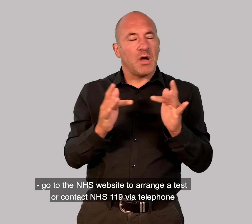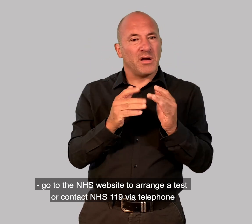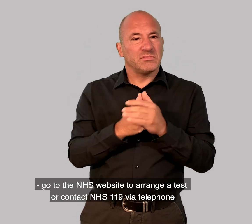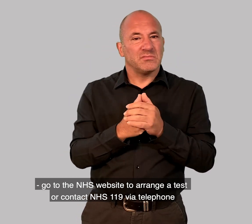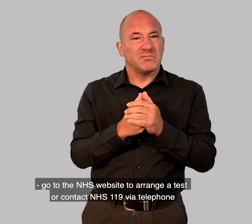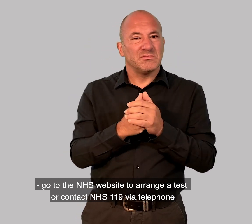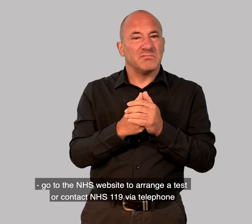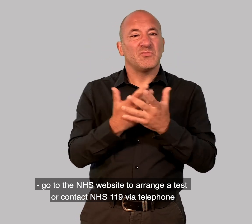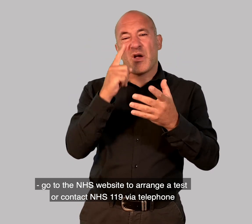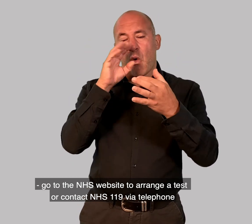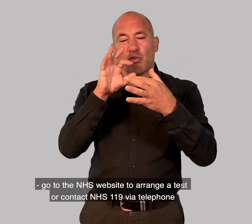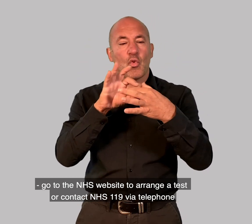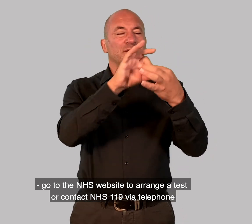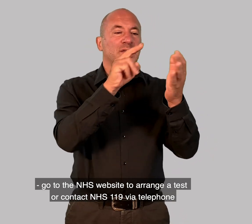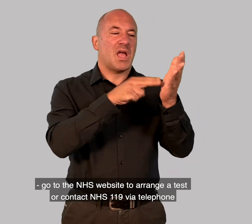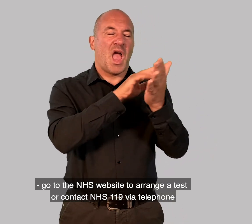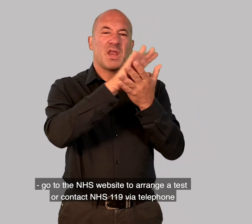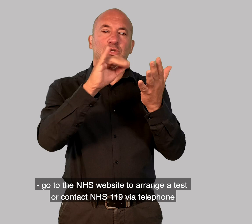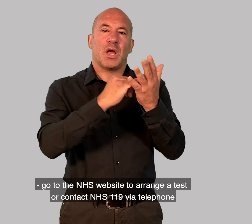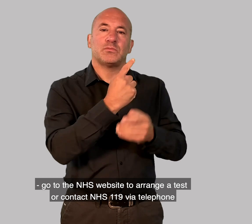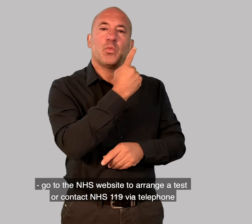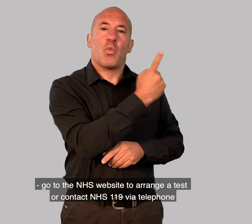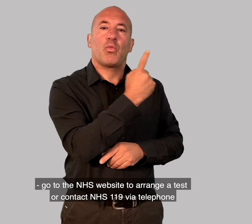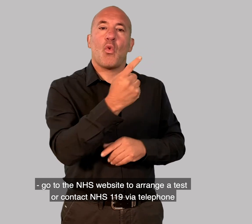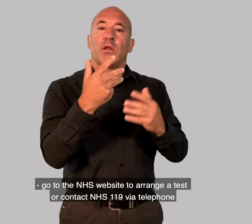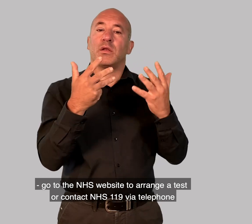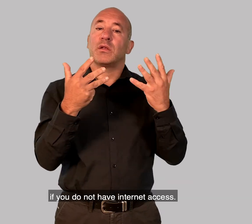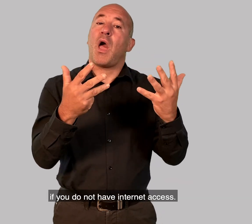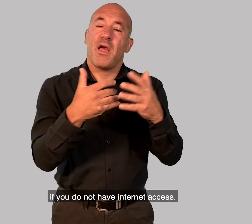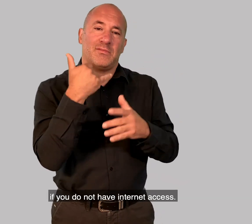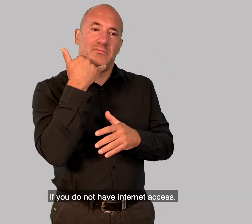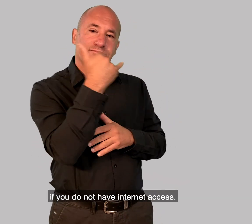119 via telephone if you do not have internet access.